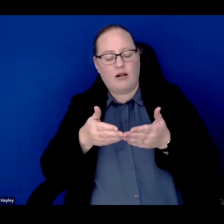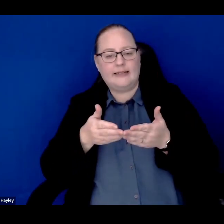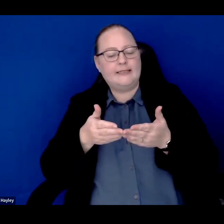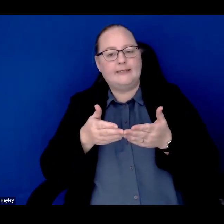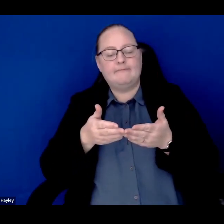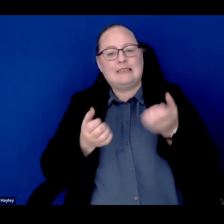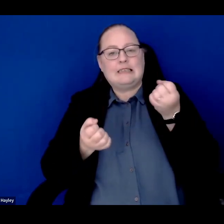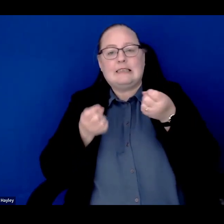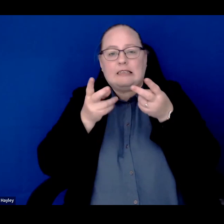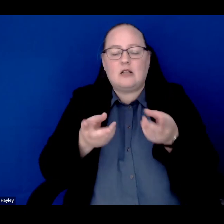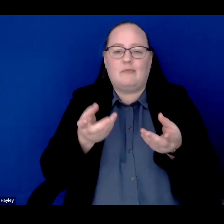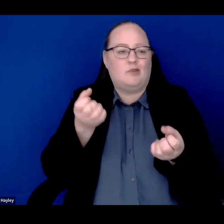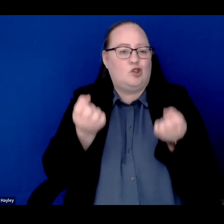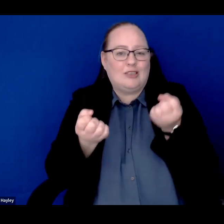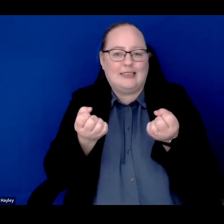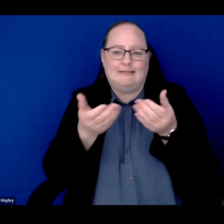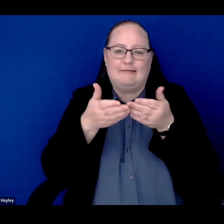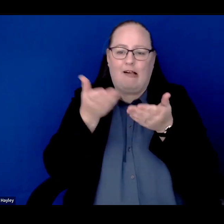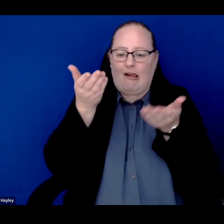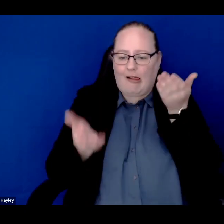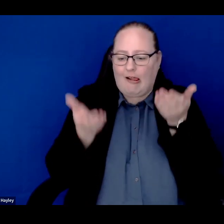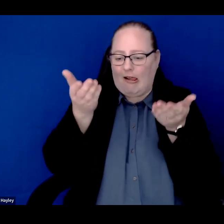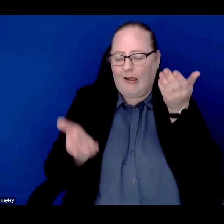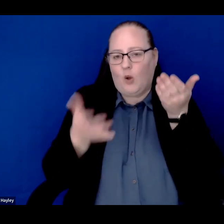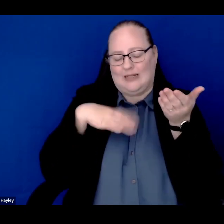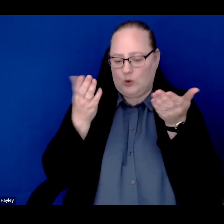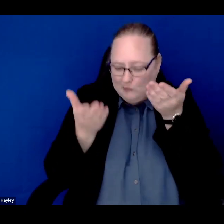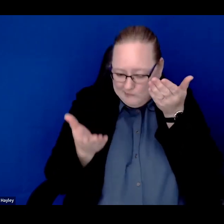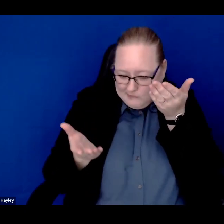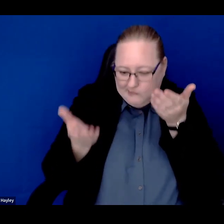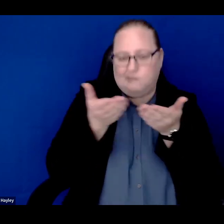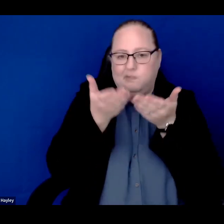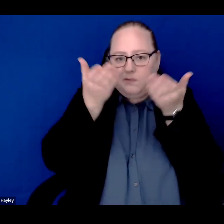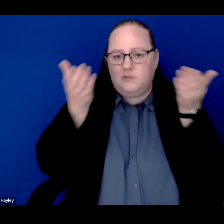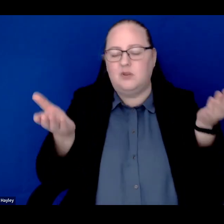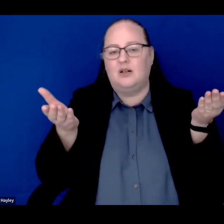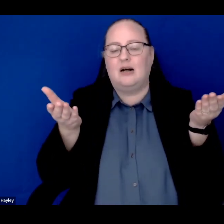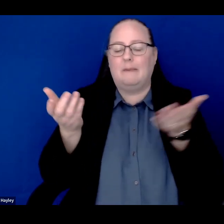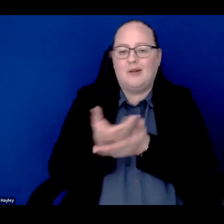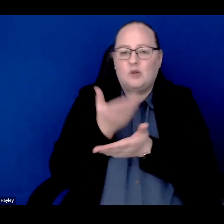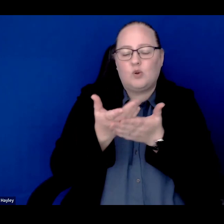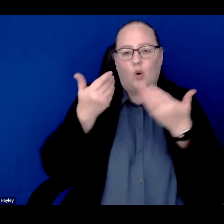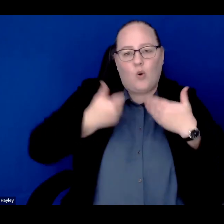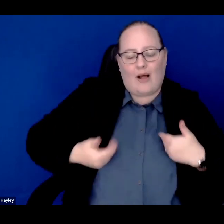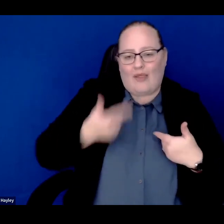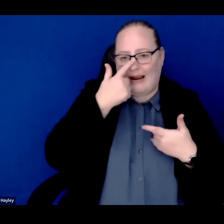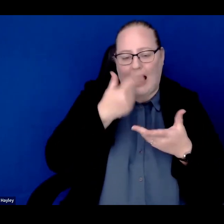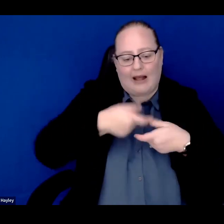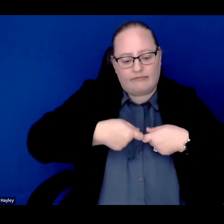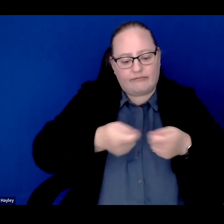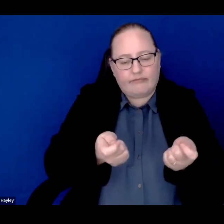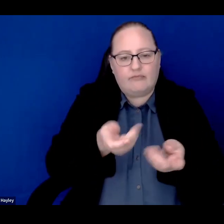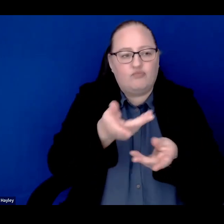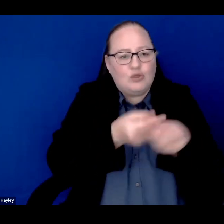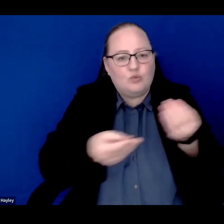taking responsibilities and making reparations, so redistributing wealth extracted unjustly through